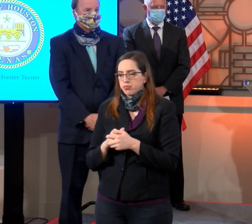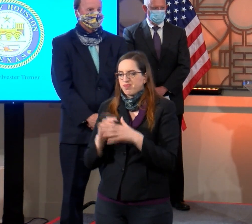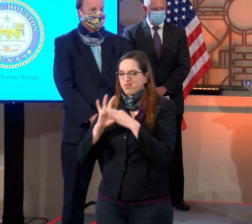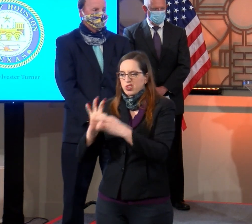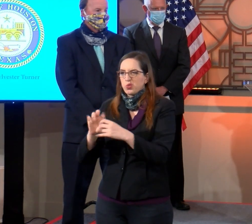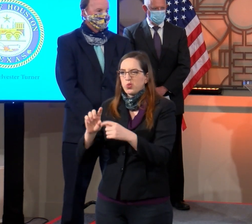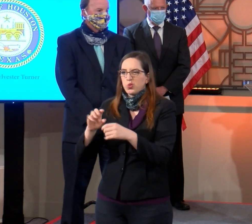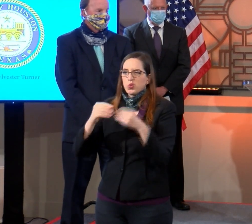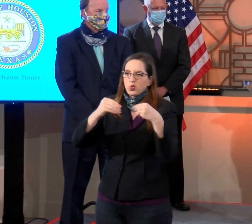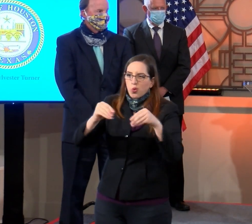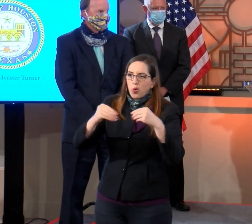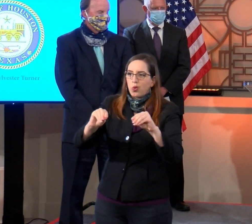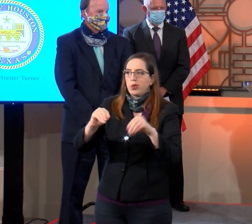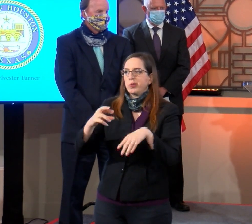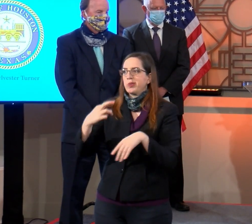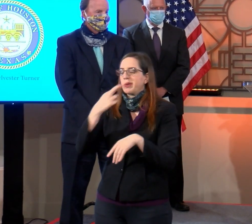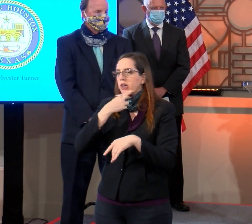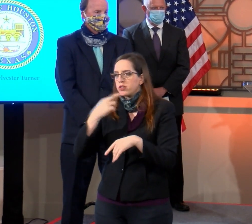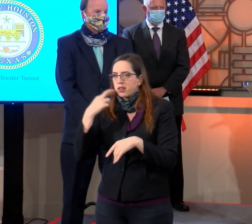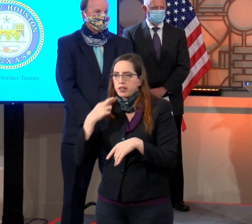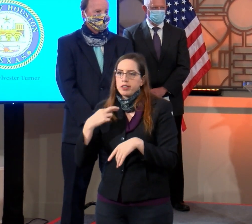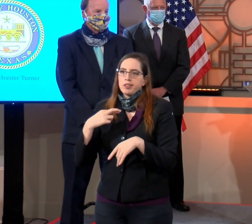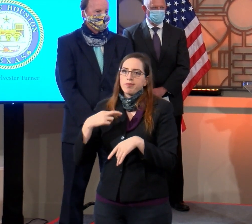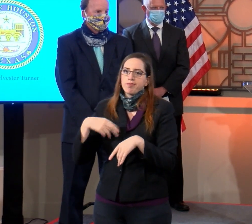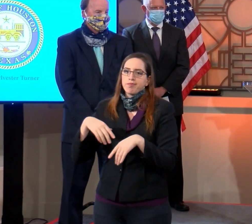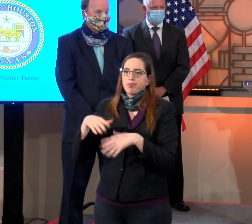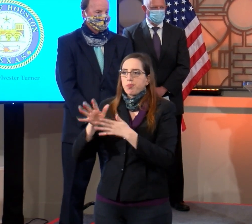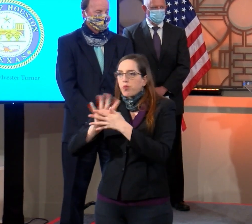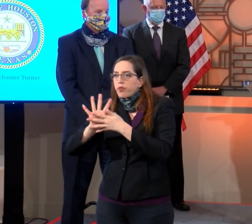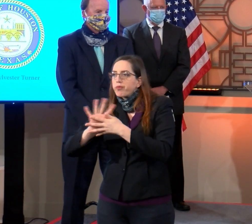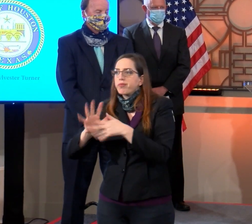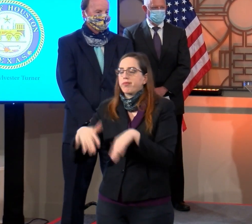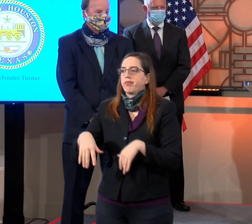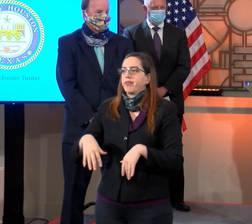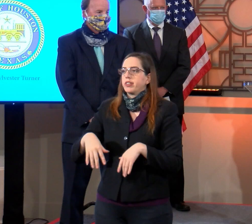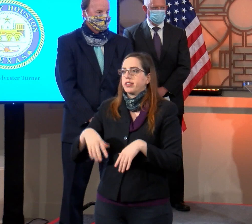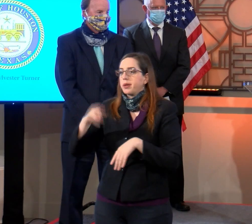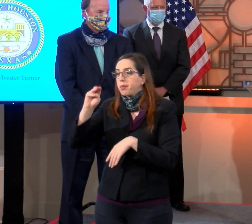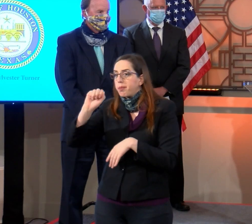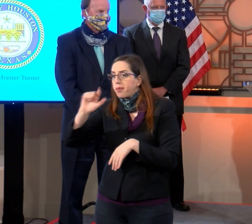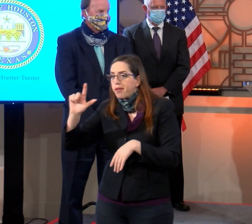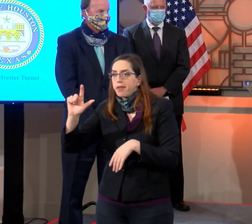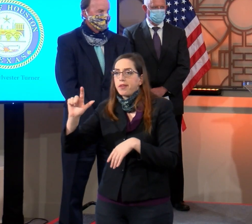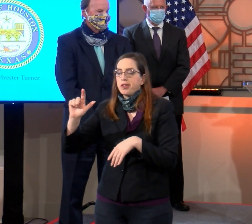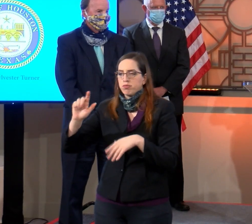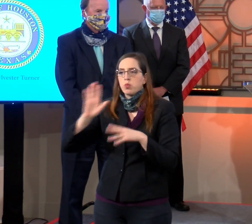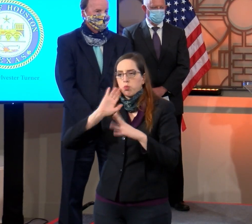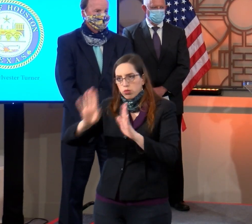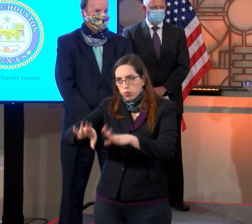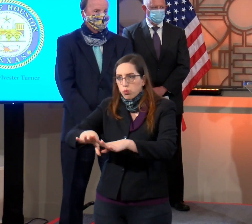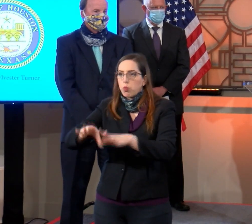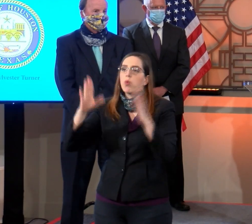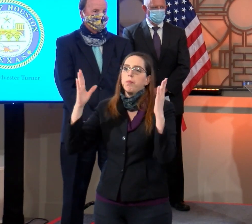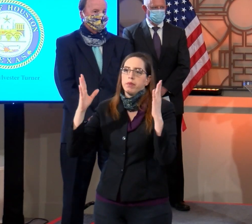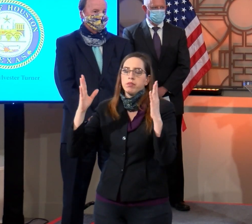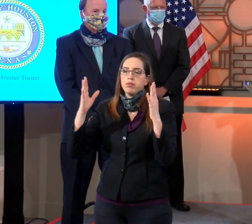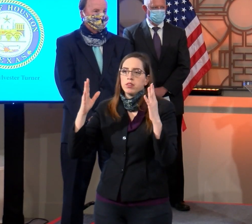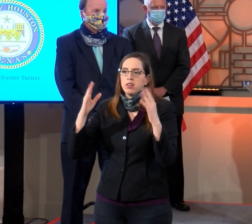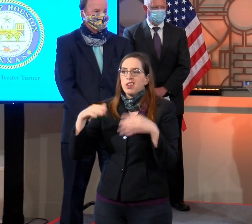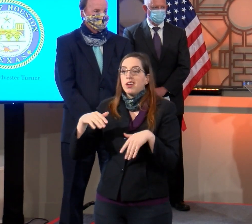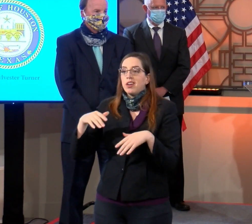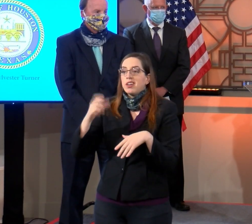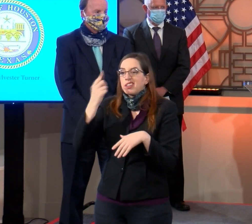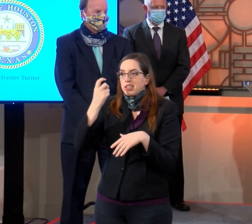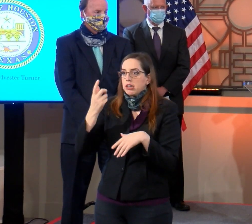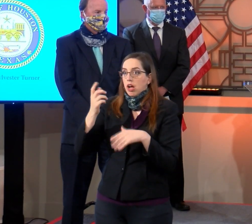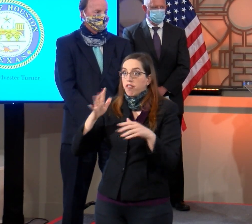retail stores, restaurants, movie theaters, malls will be open at a